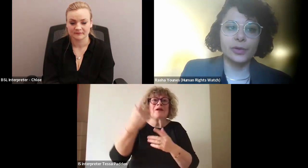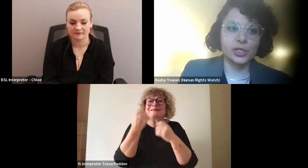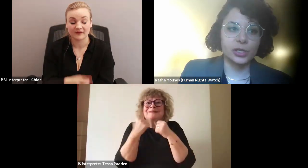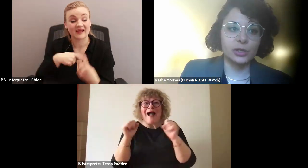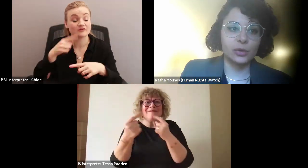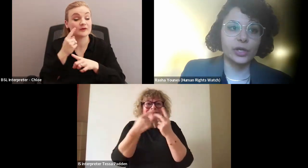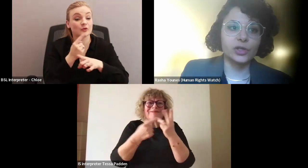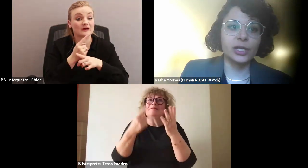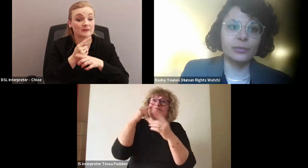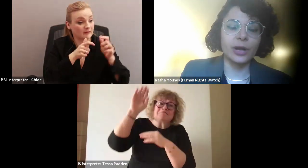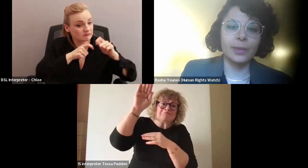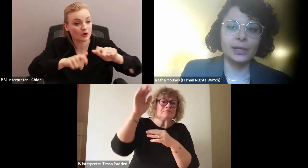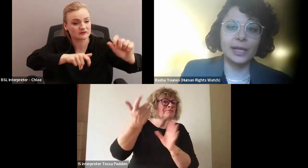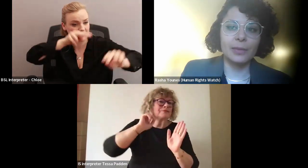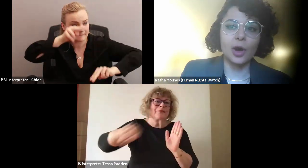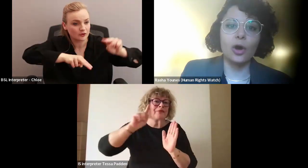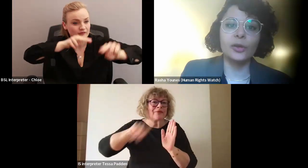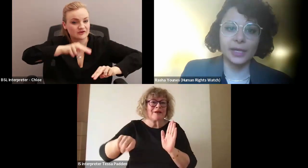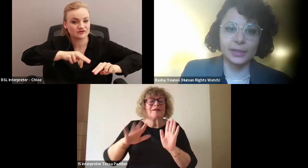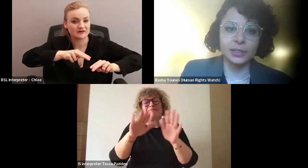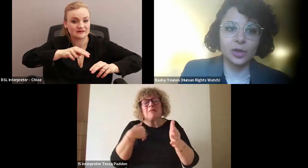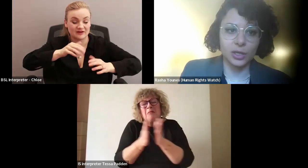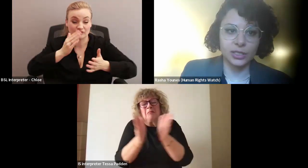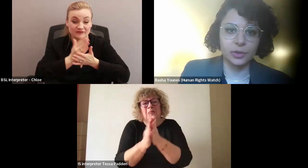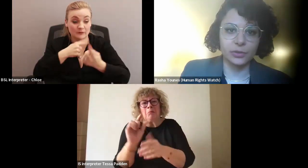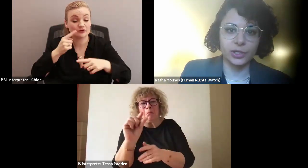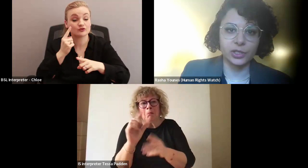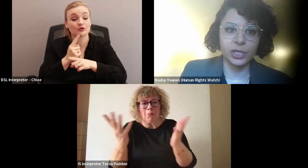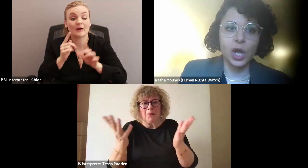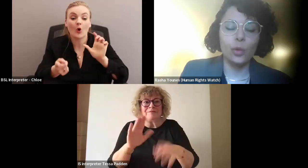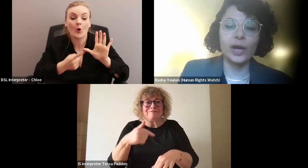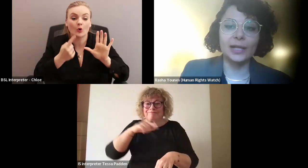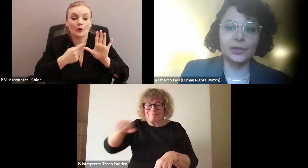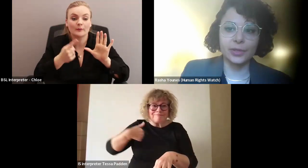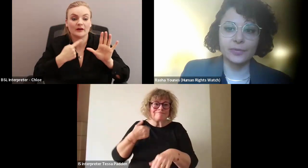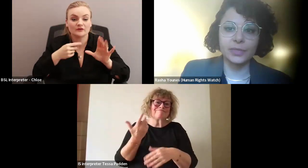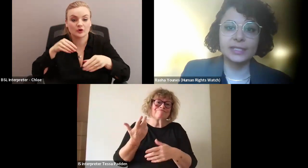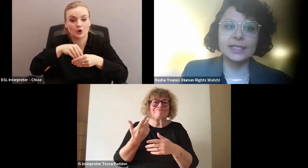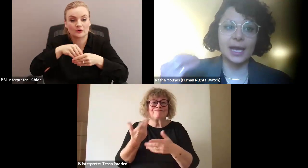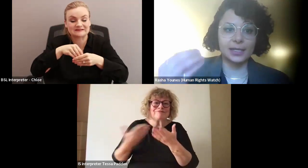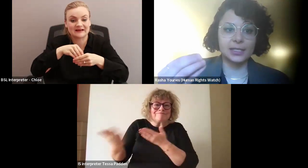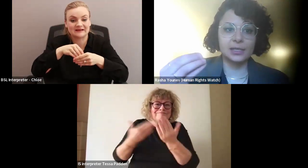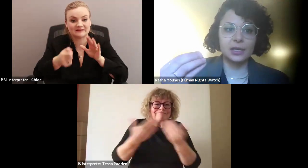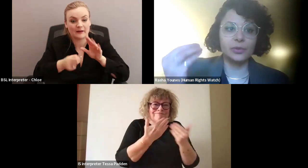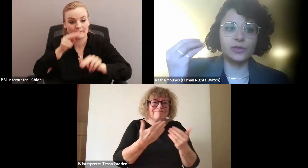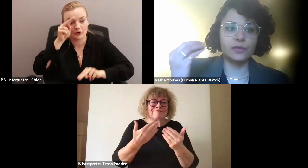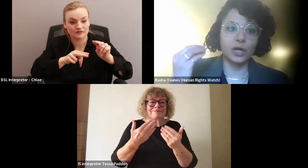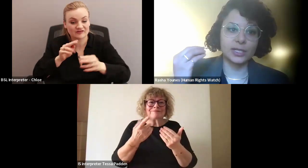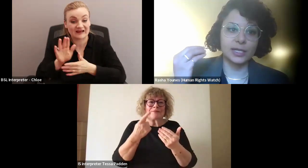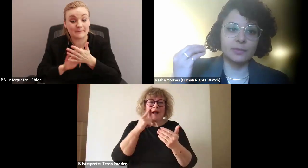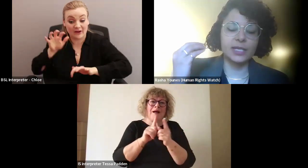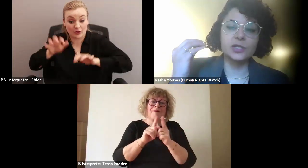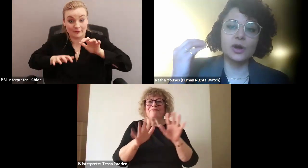content moderation, we are talking primarily about automated content moderation, where algorithms detect